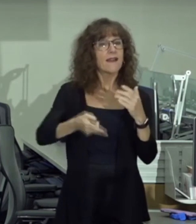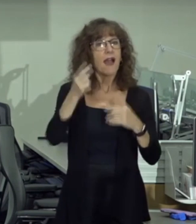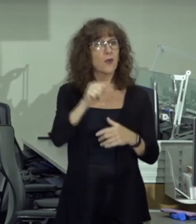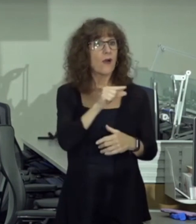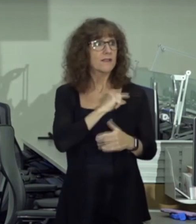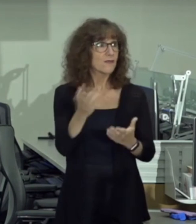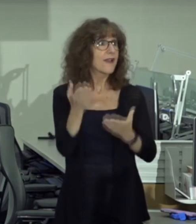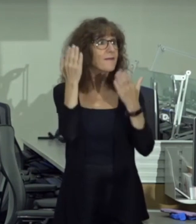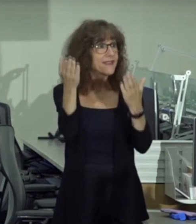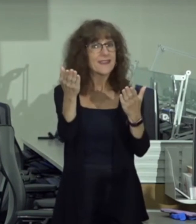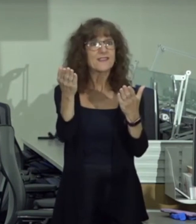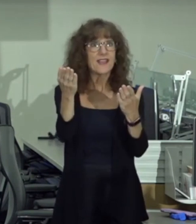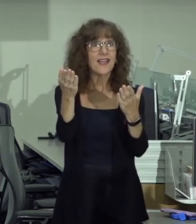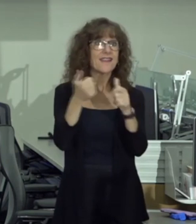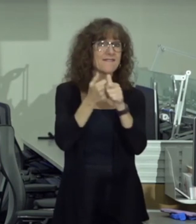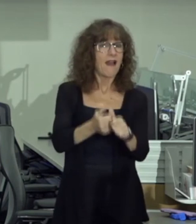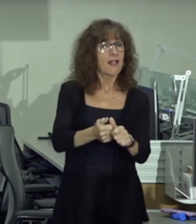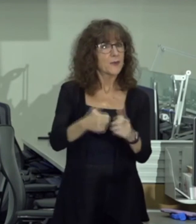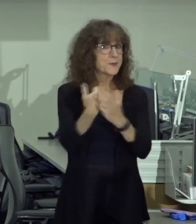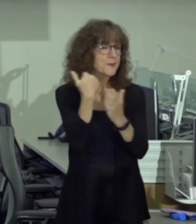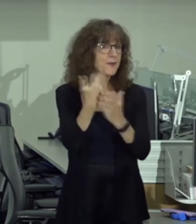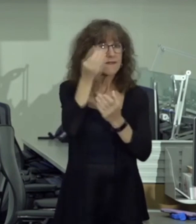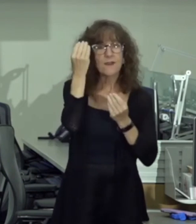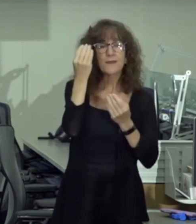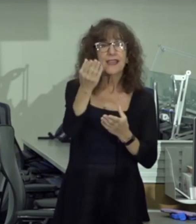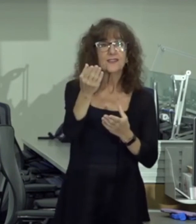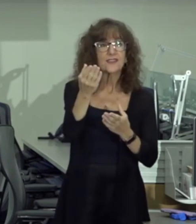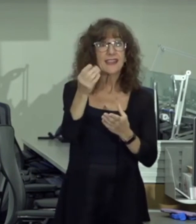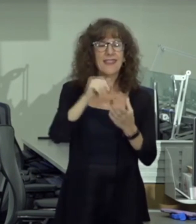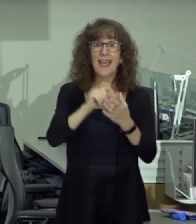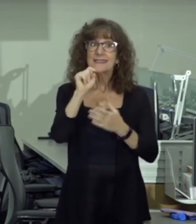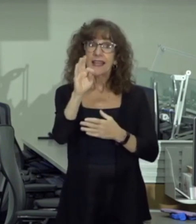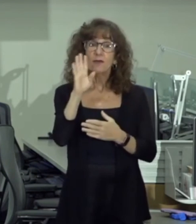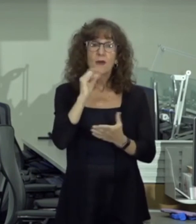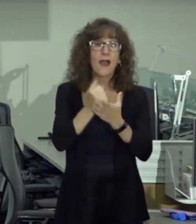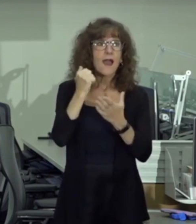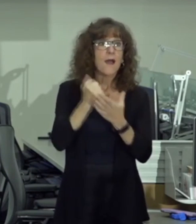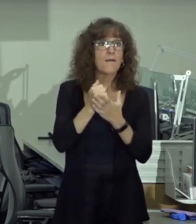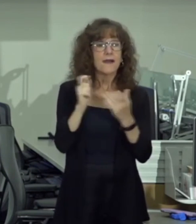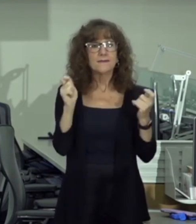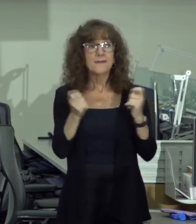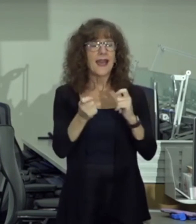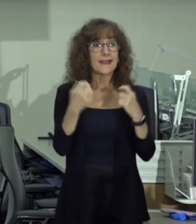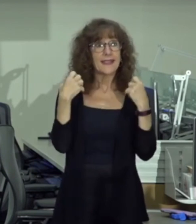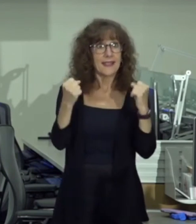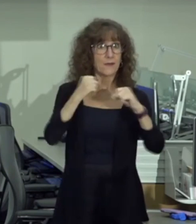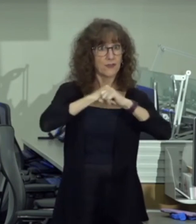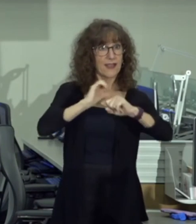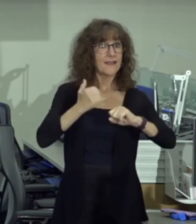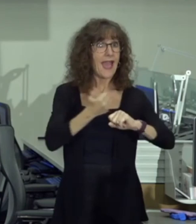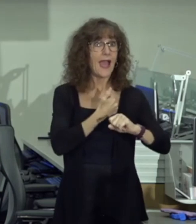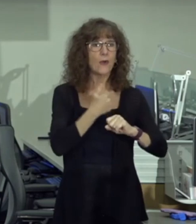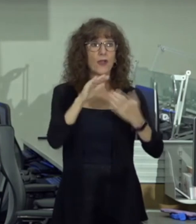high-quality recommendations based on cutting-edge data. Moreover, this task force will help us to mend, heal, and protect our community